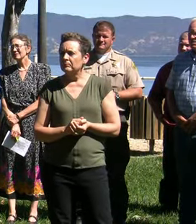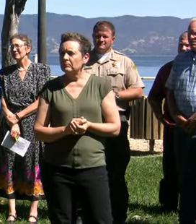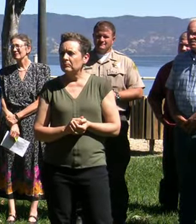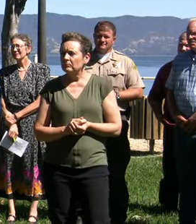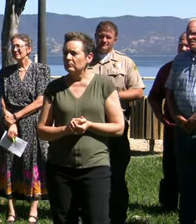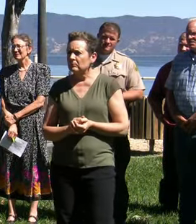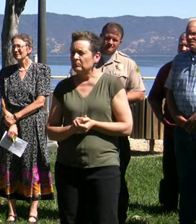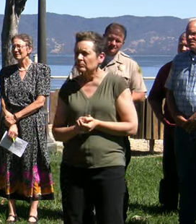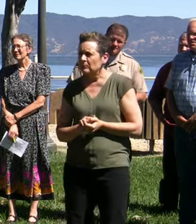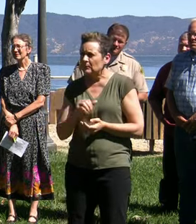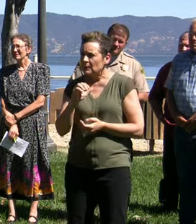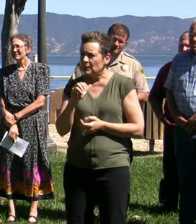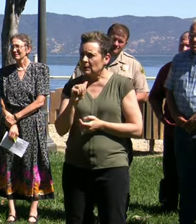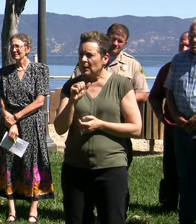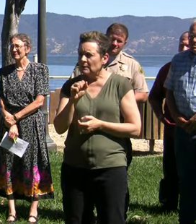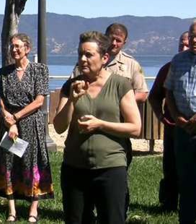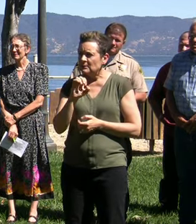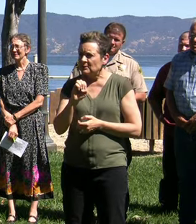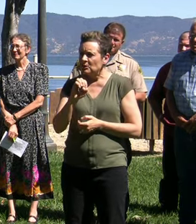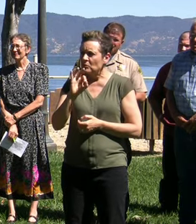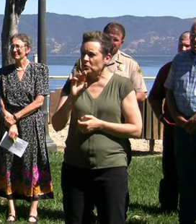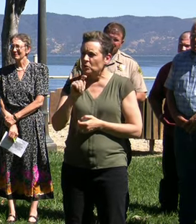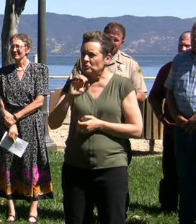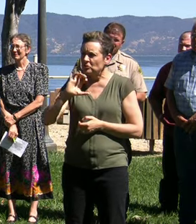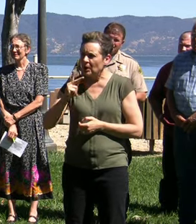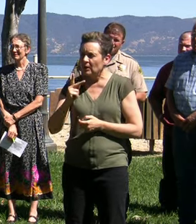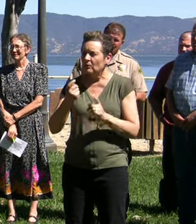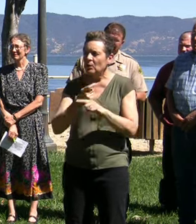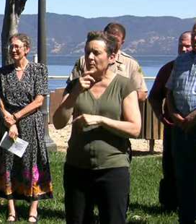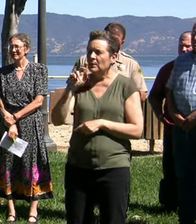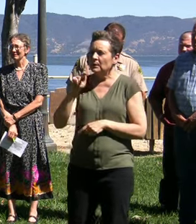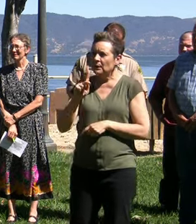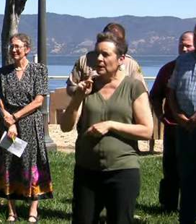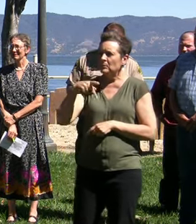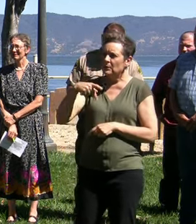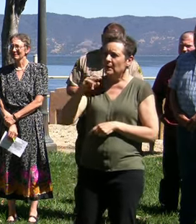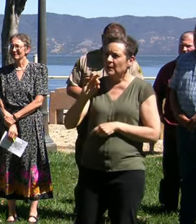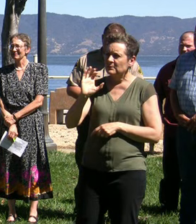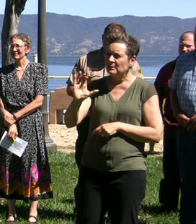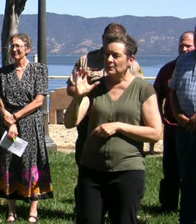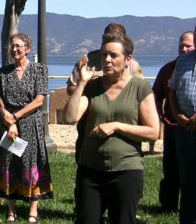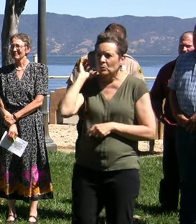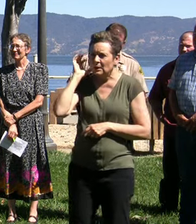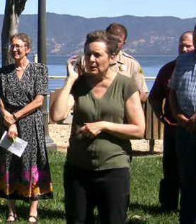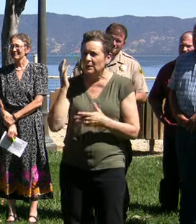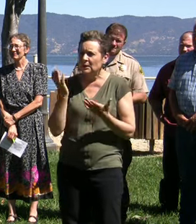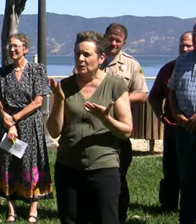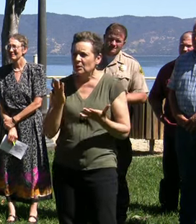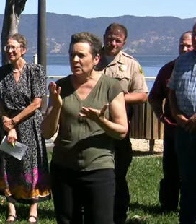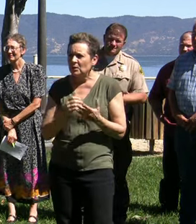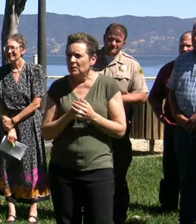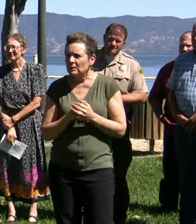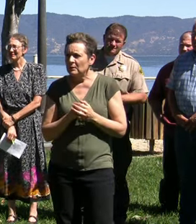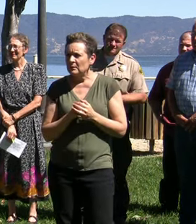Patsy Fortrick from KPFC Radio is here on an assignment to cover so that people can hear